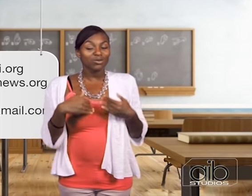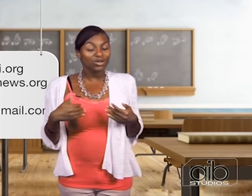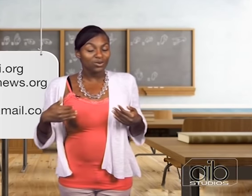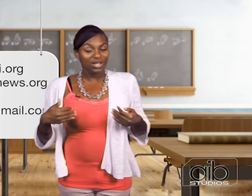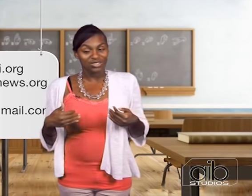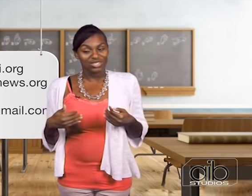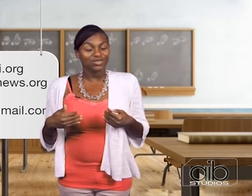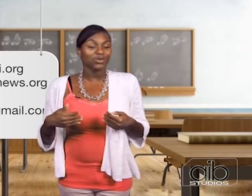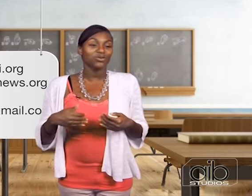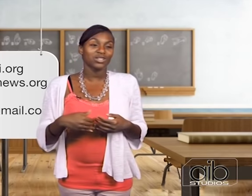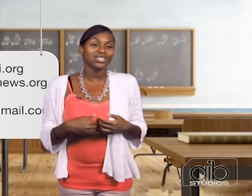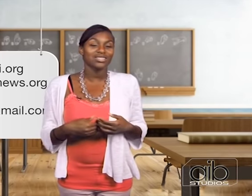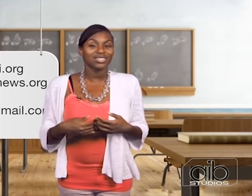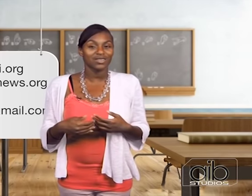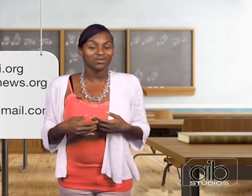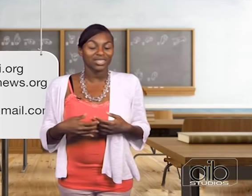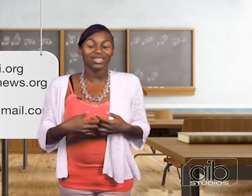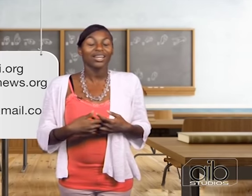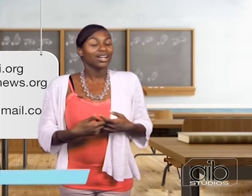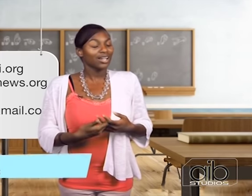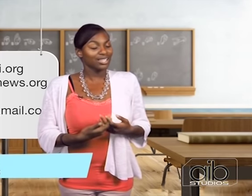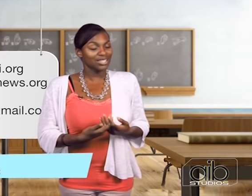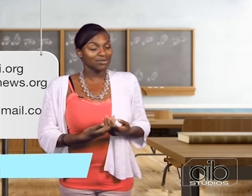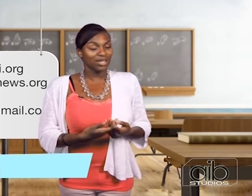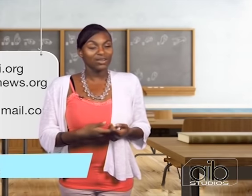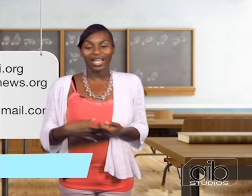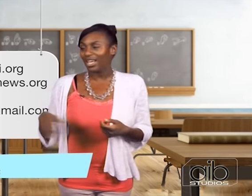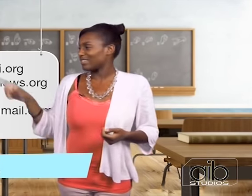more questions, feel free to give me an email at